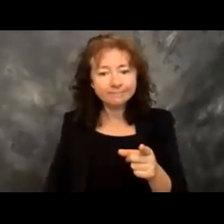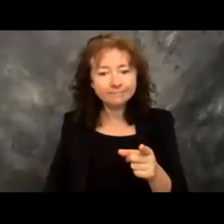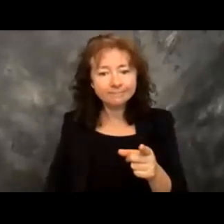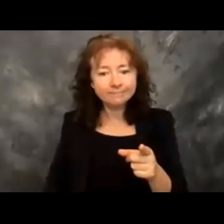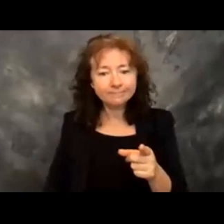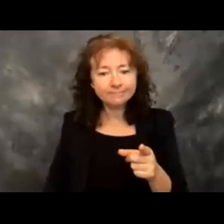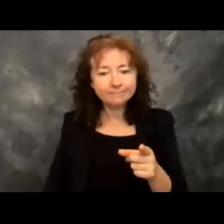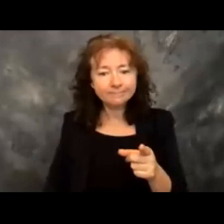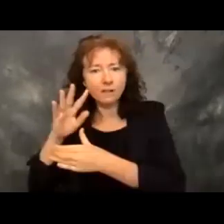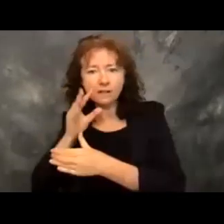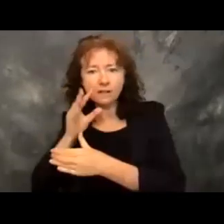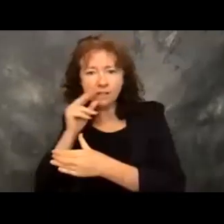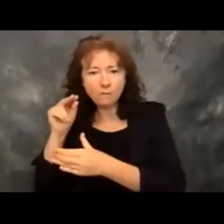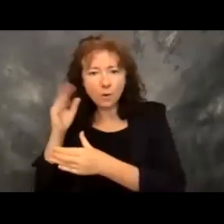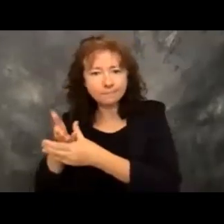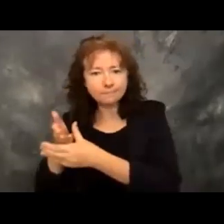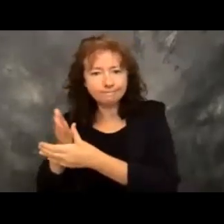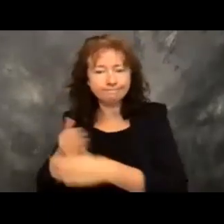to